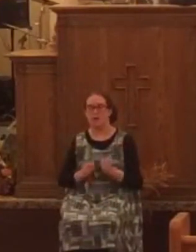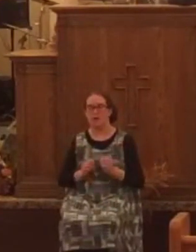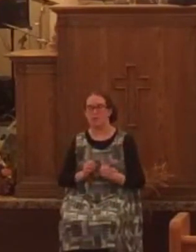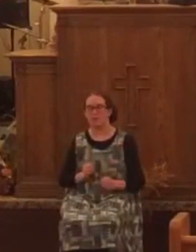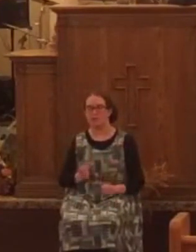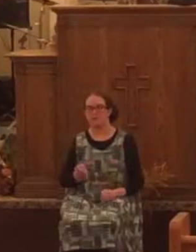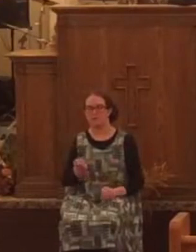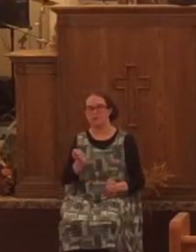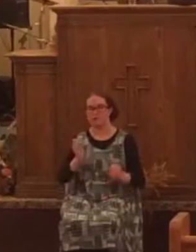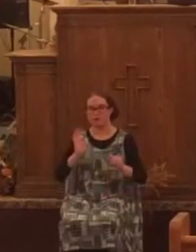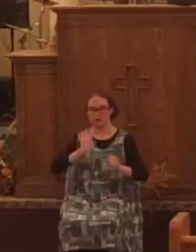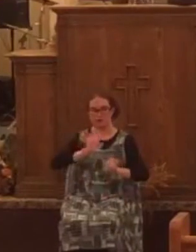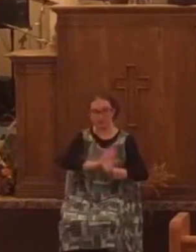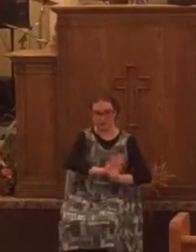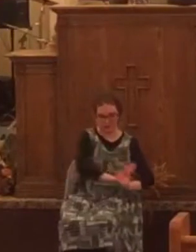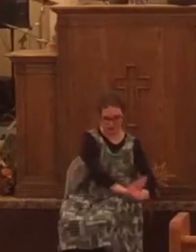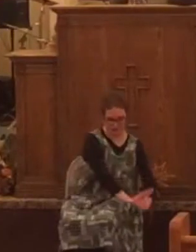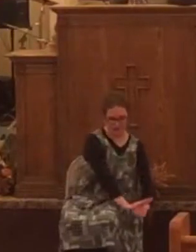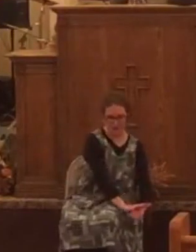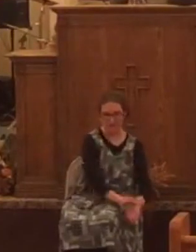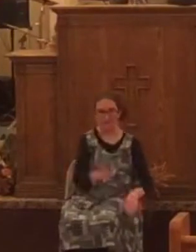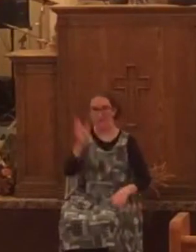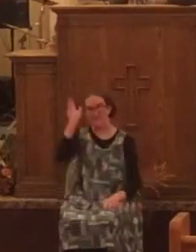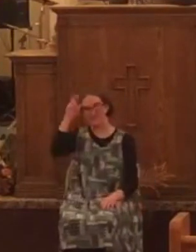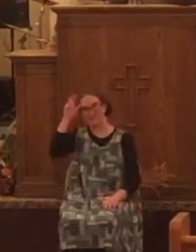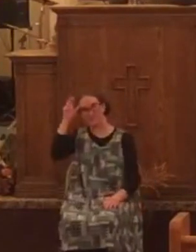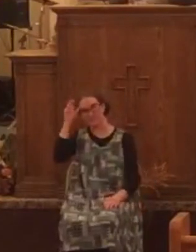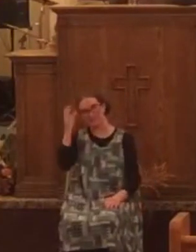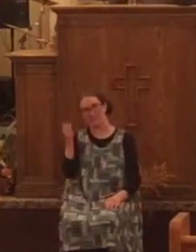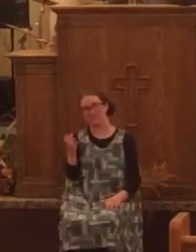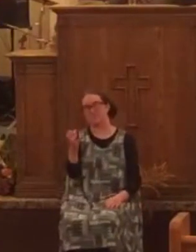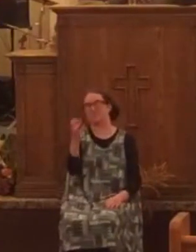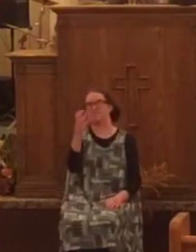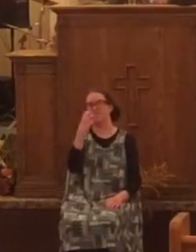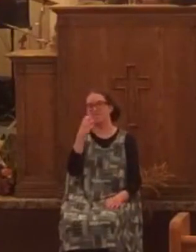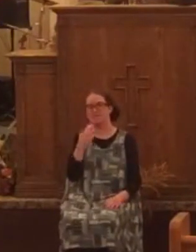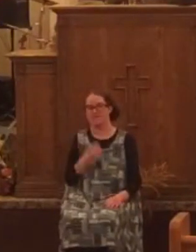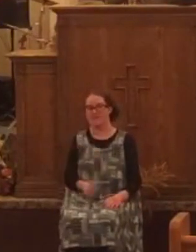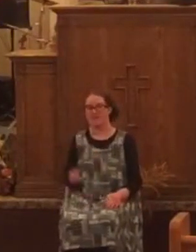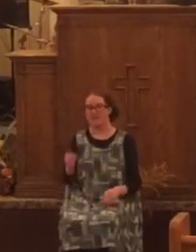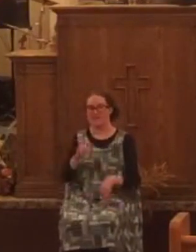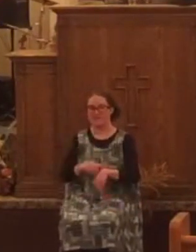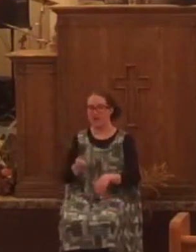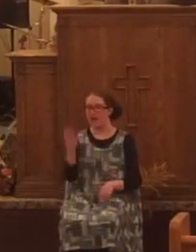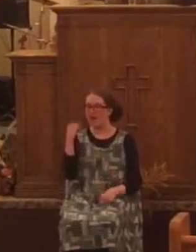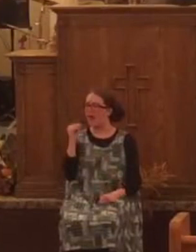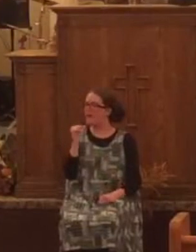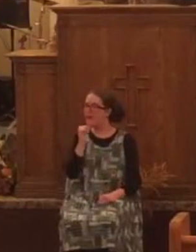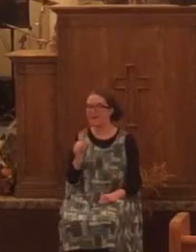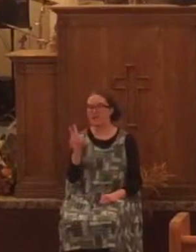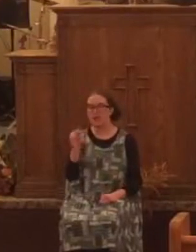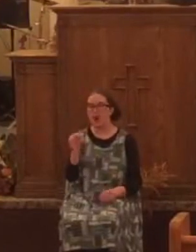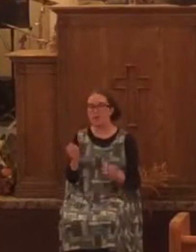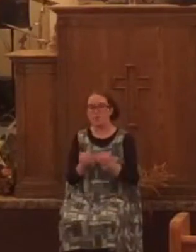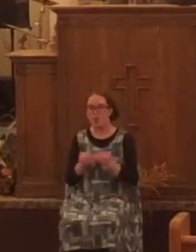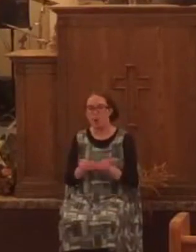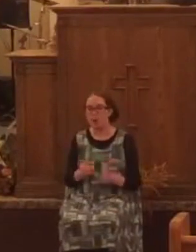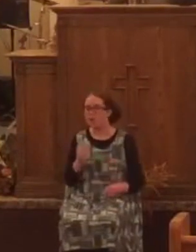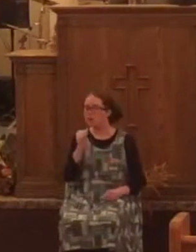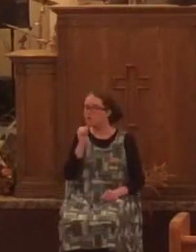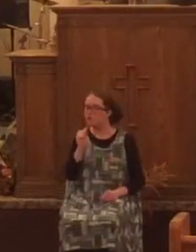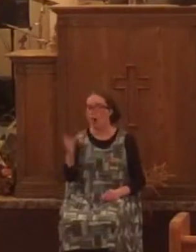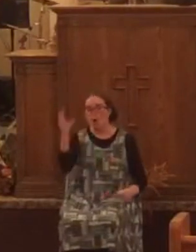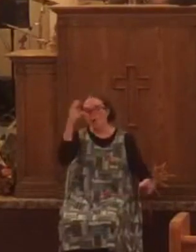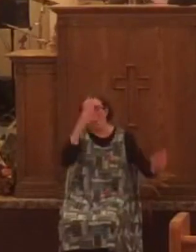shove that right down the devil's crawl tonight. In times past. Not anymore. Don't